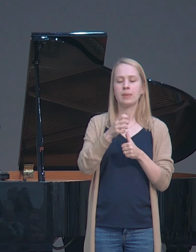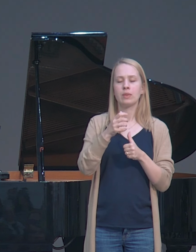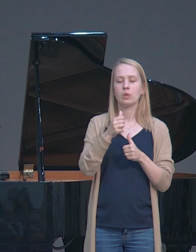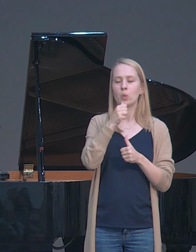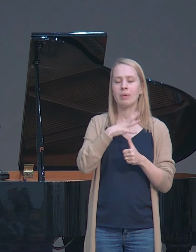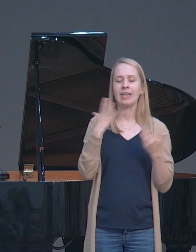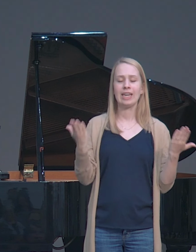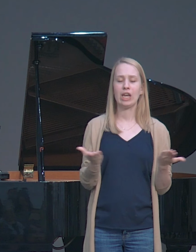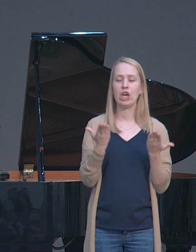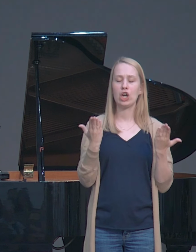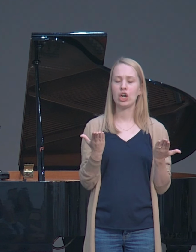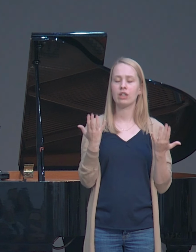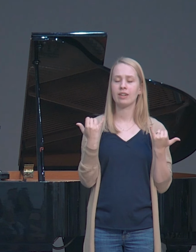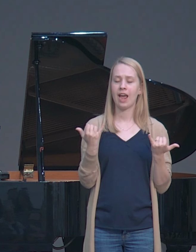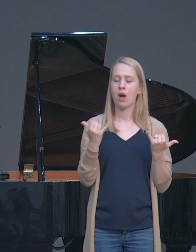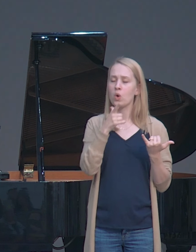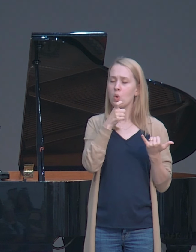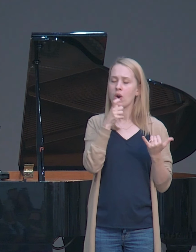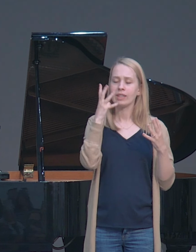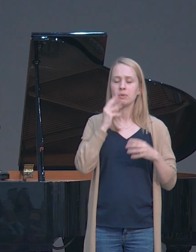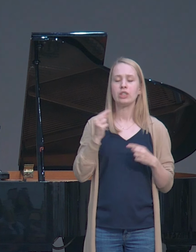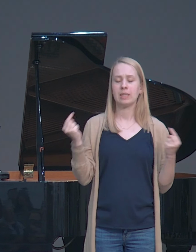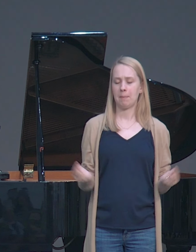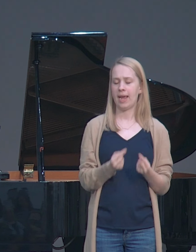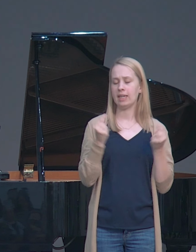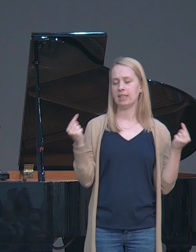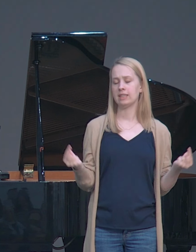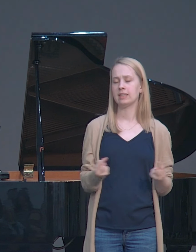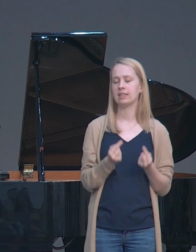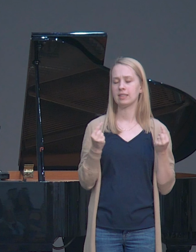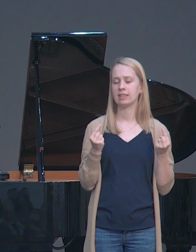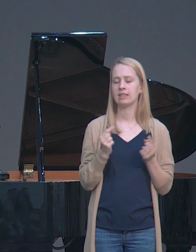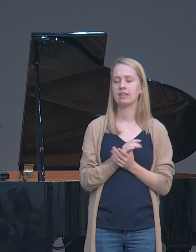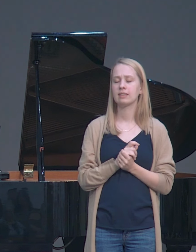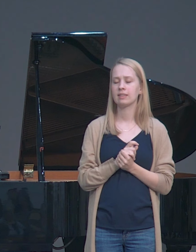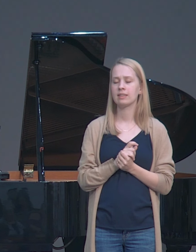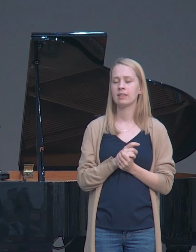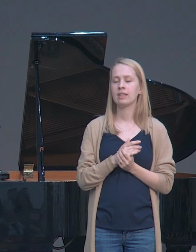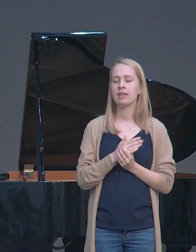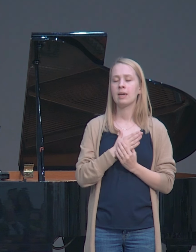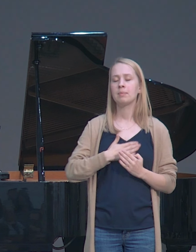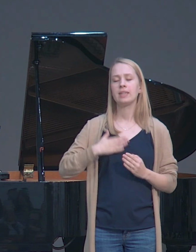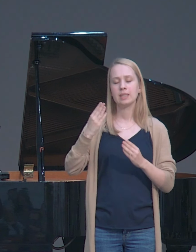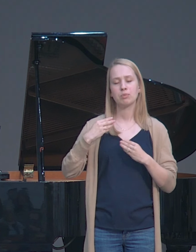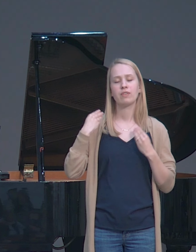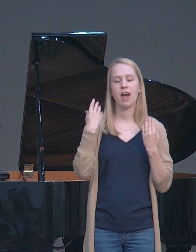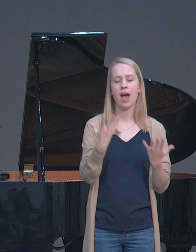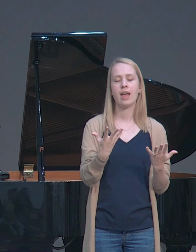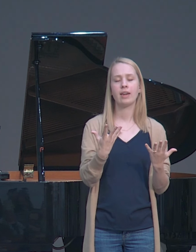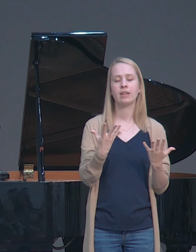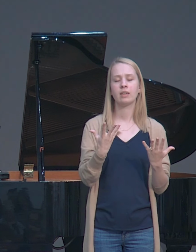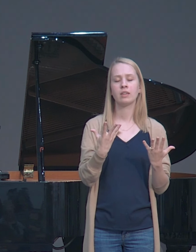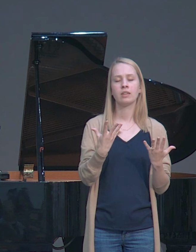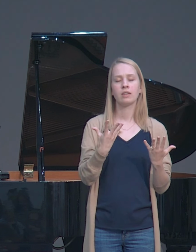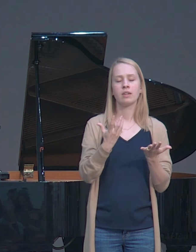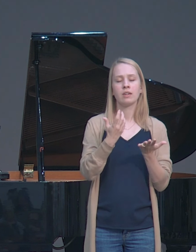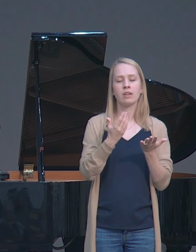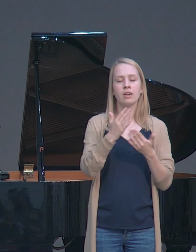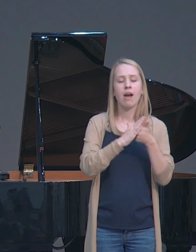might be watching this service who are in pain. Lord, would you please bring a soothing balm to the hearts of those who